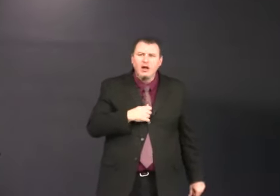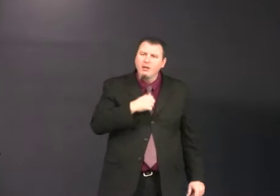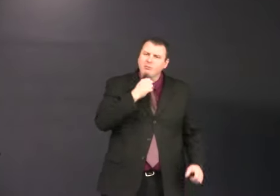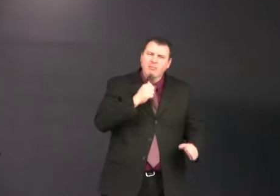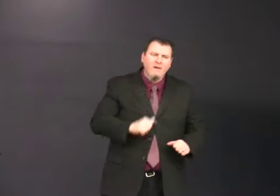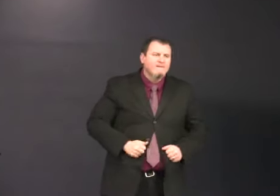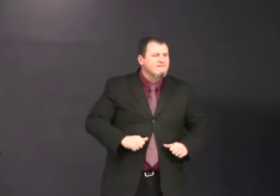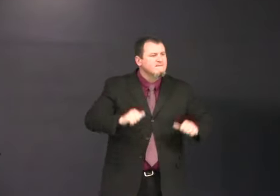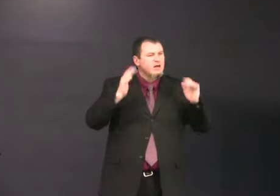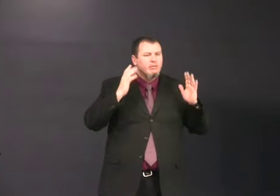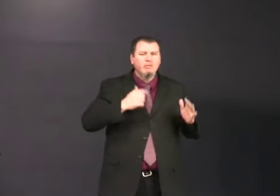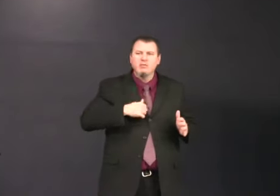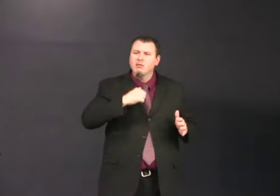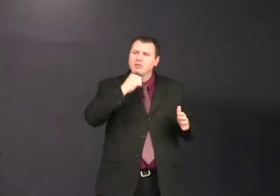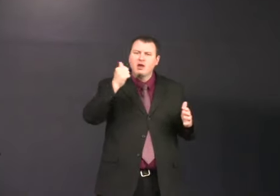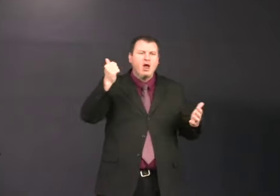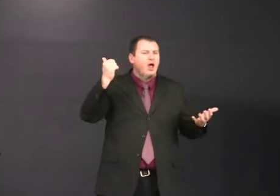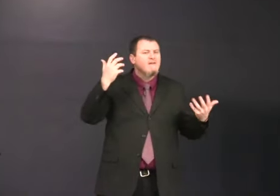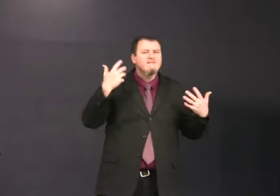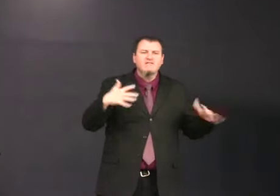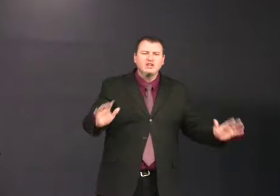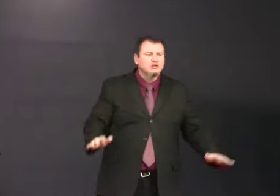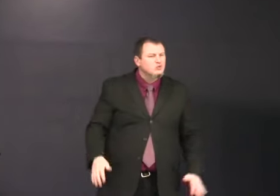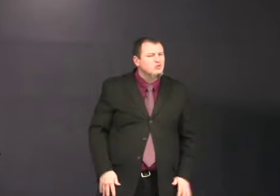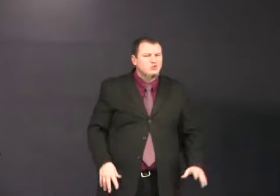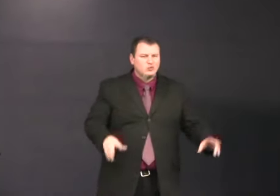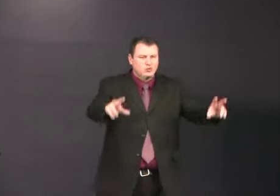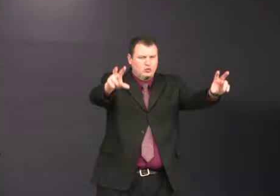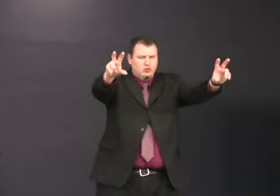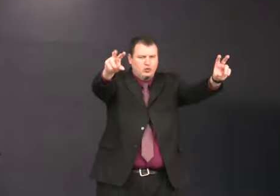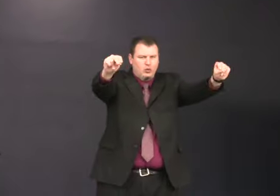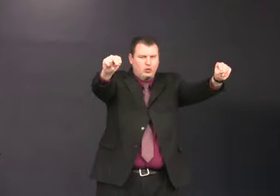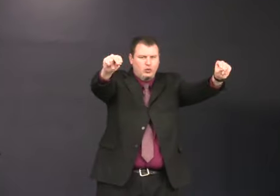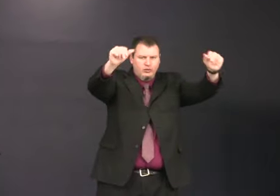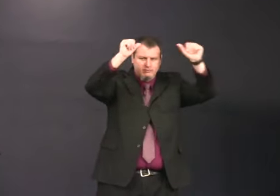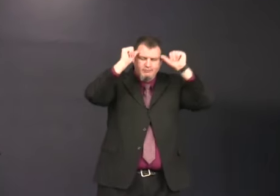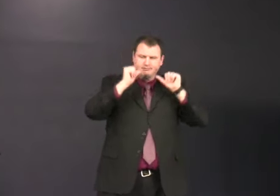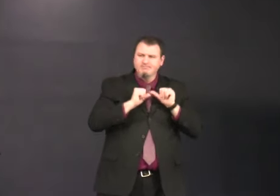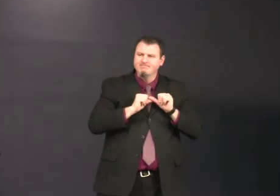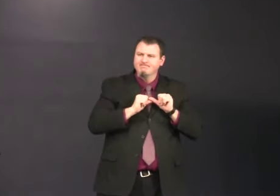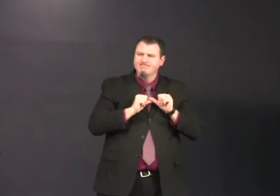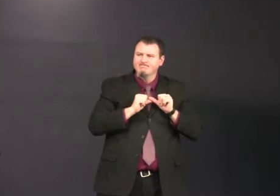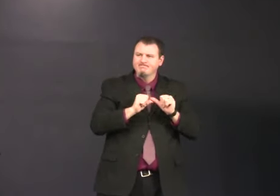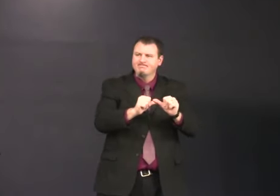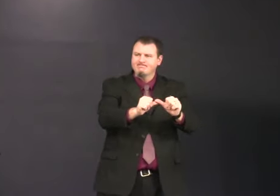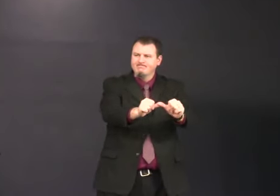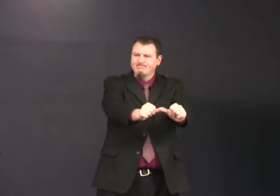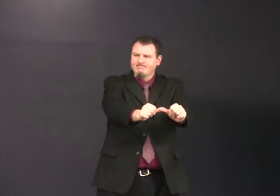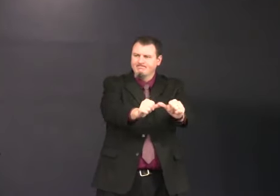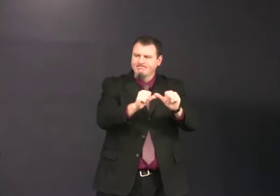He did not stop. He did not give up. He did not quit. He